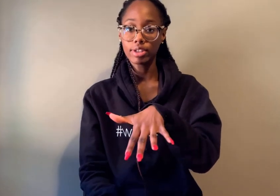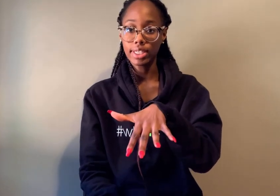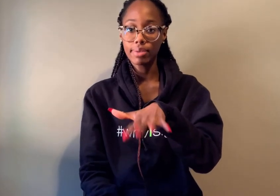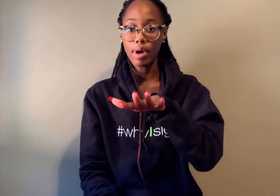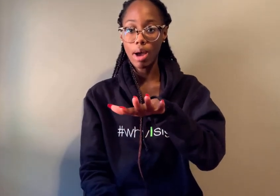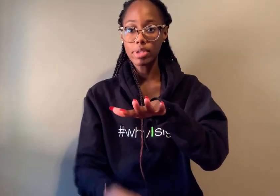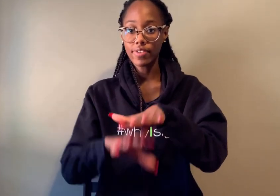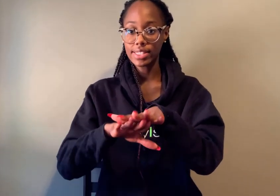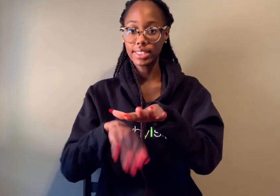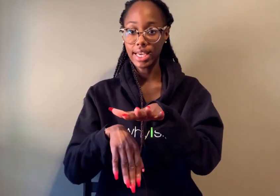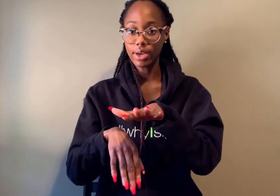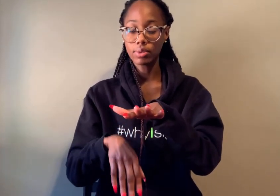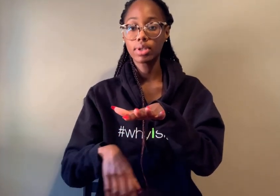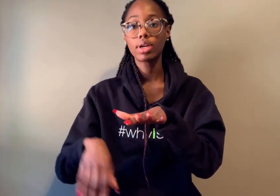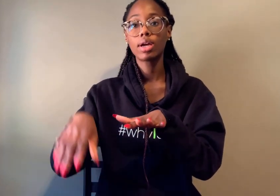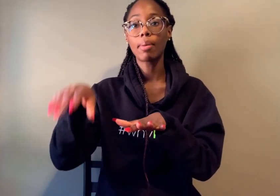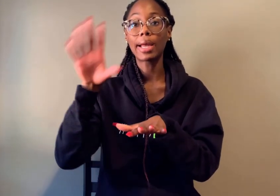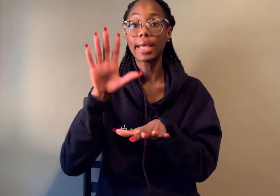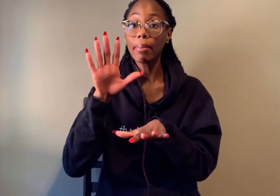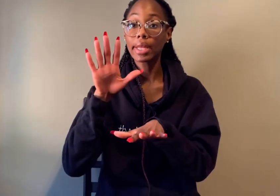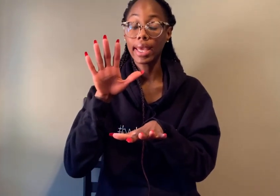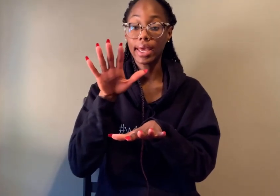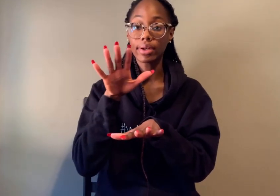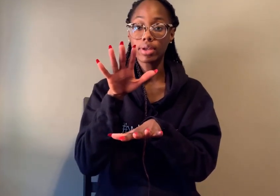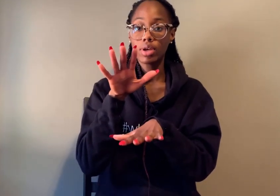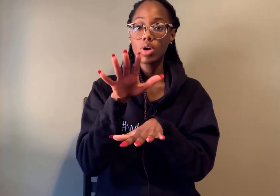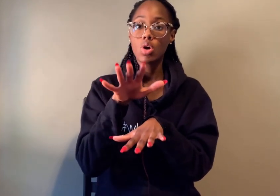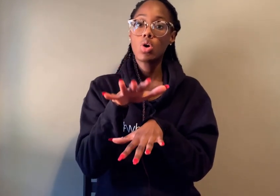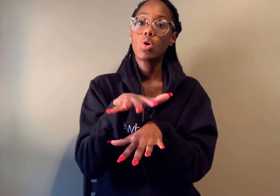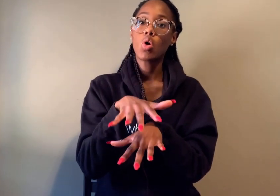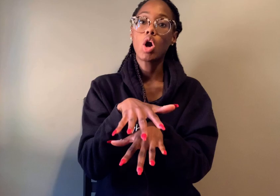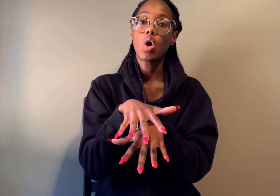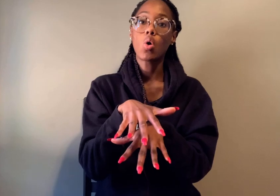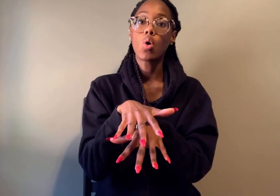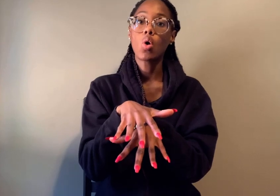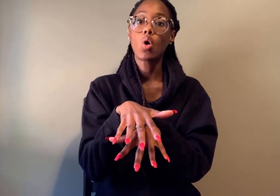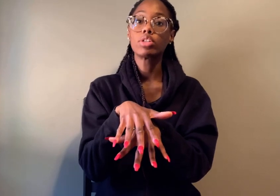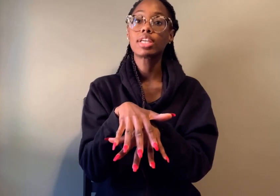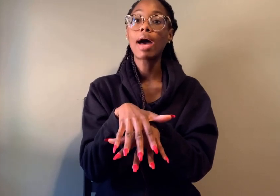literally palm is facing down. My dominant hand will go on top